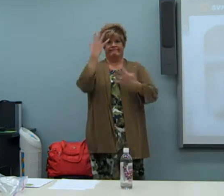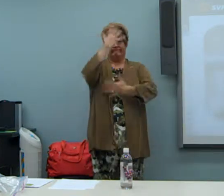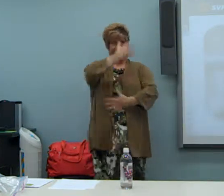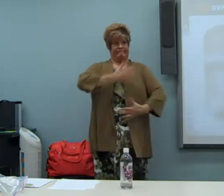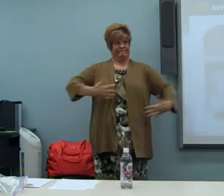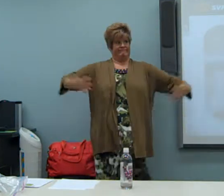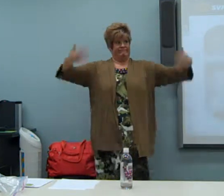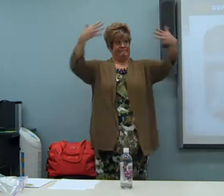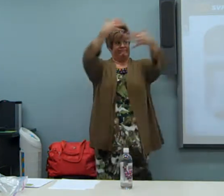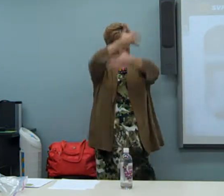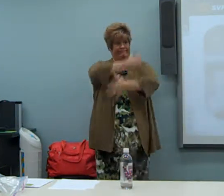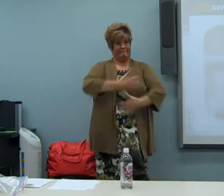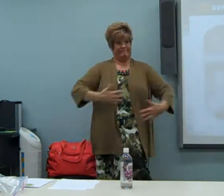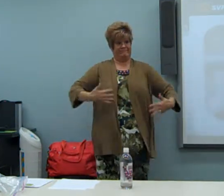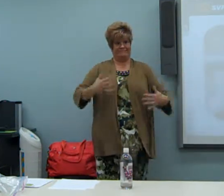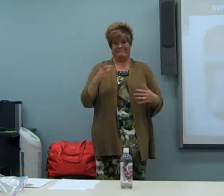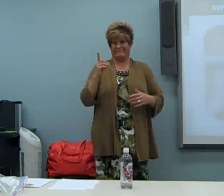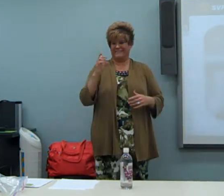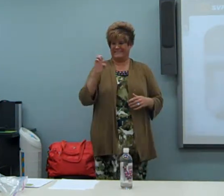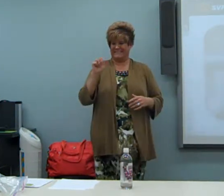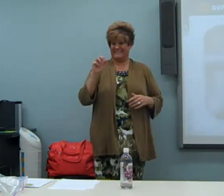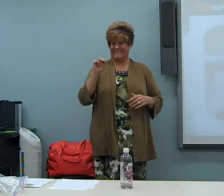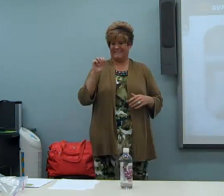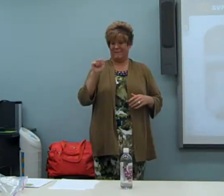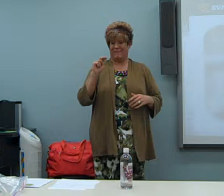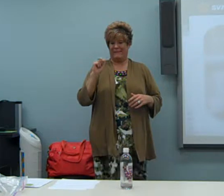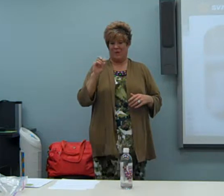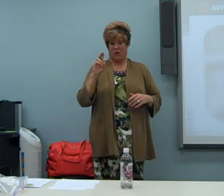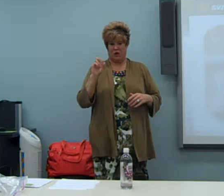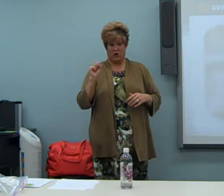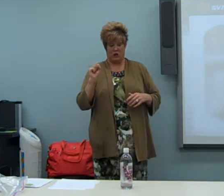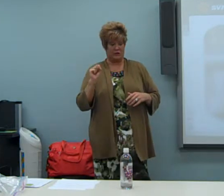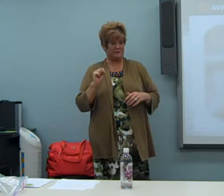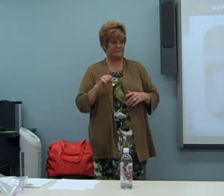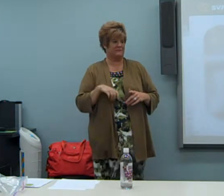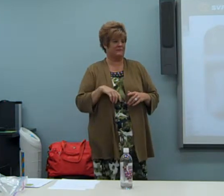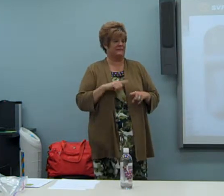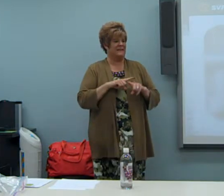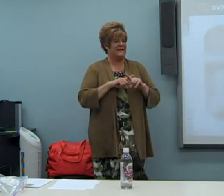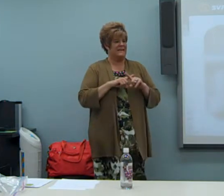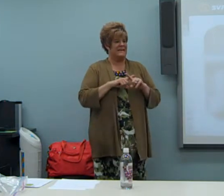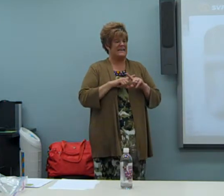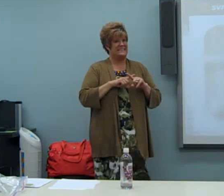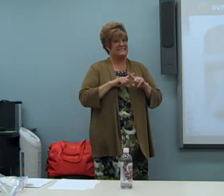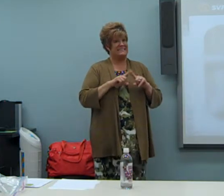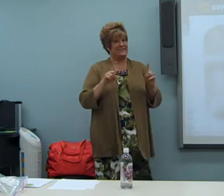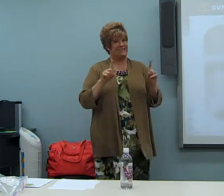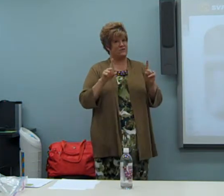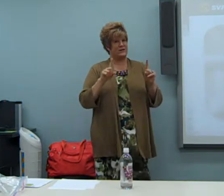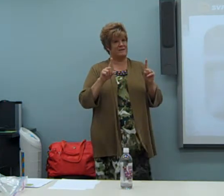They have different accents, different appearances in general. They have different demeanors.